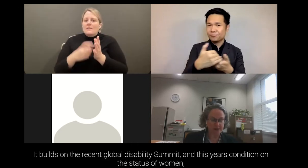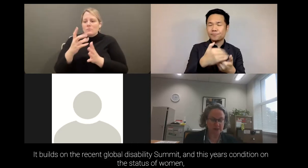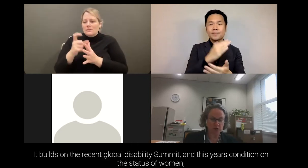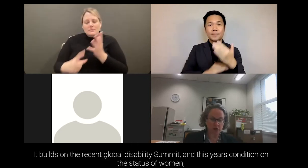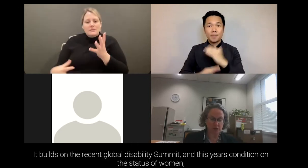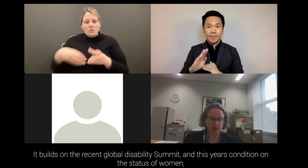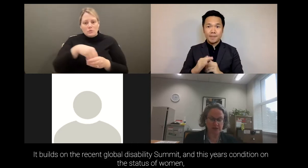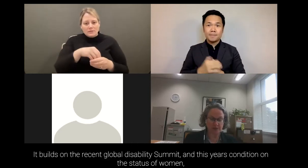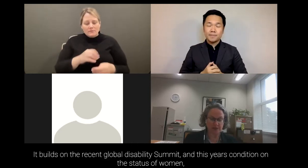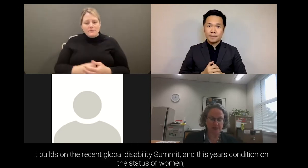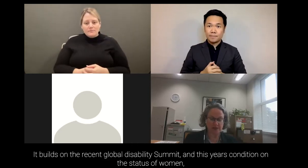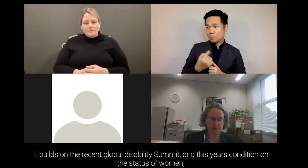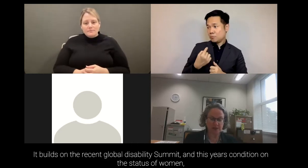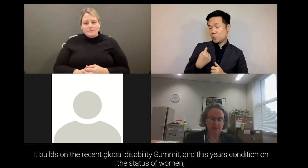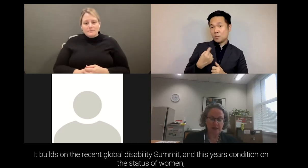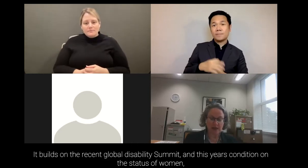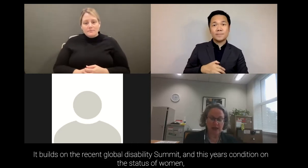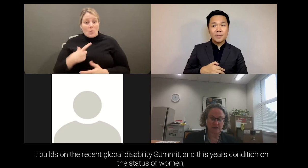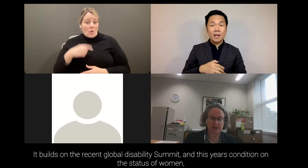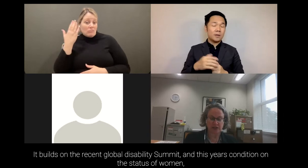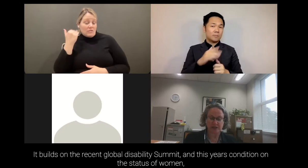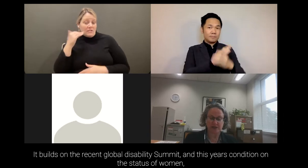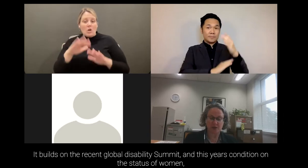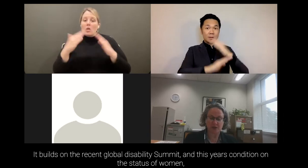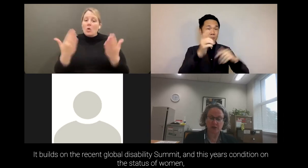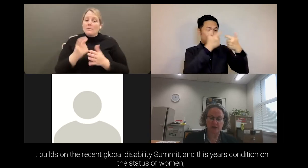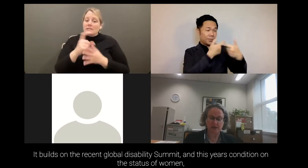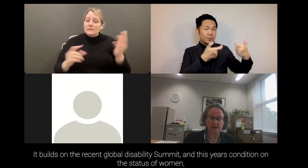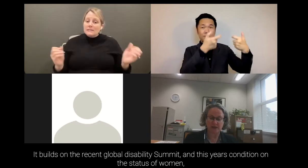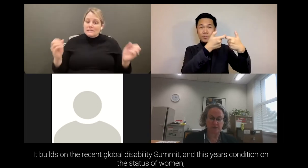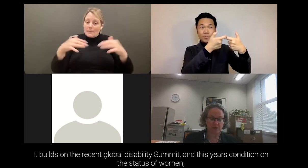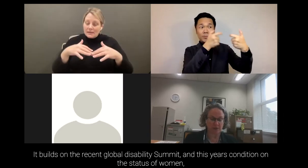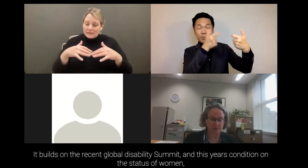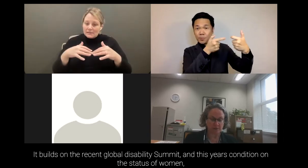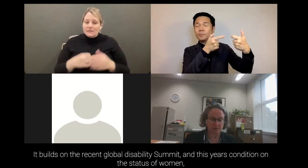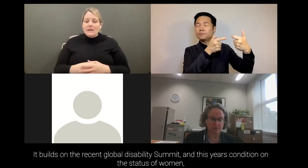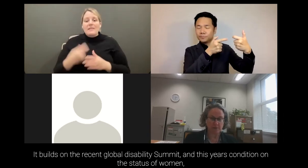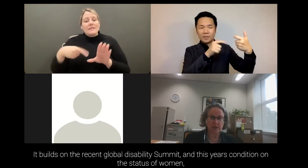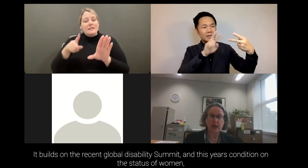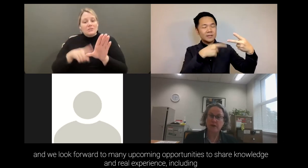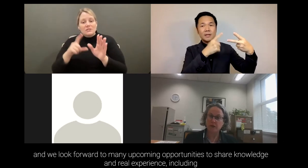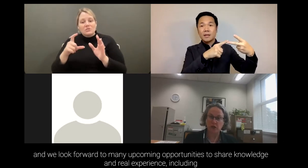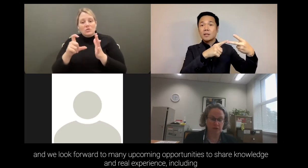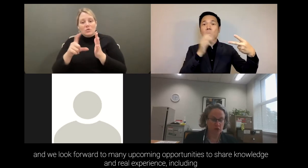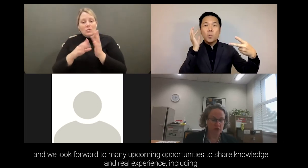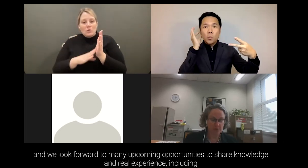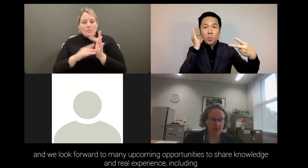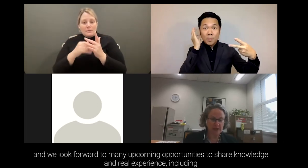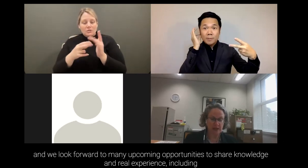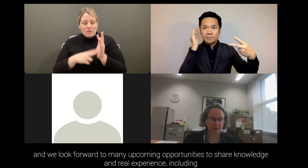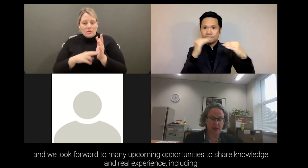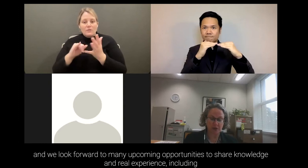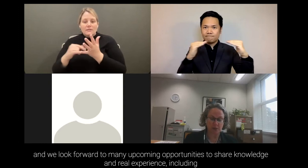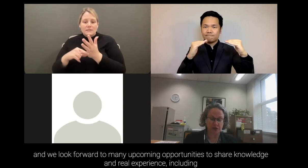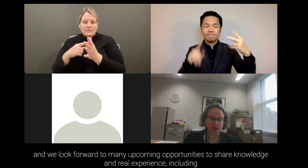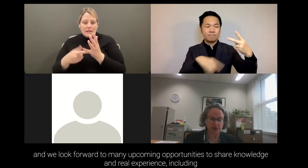the recent Global Disability Summit and this year's Commission on the Status of Women. And we look forward to